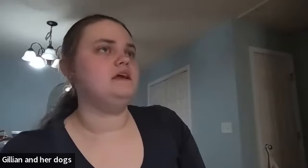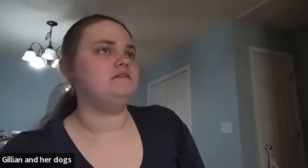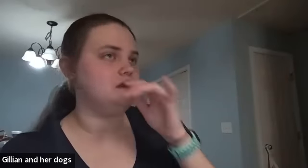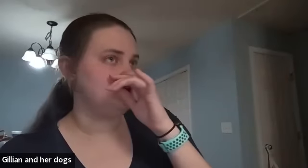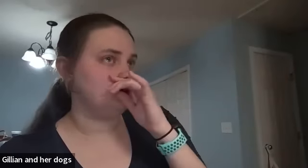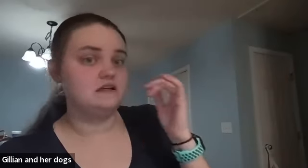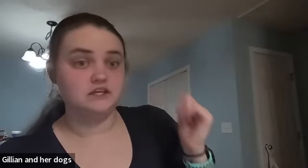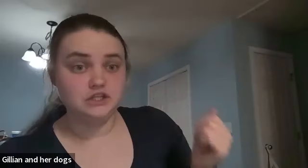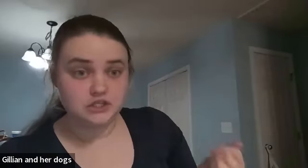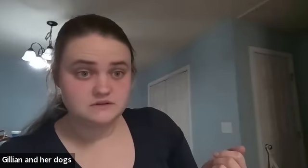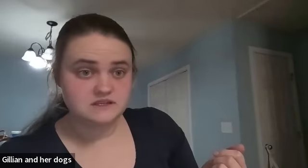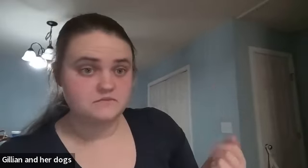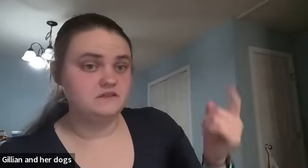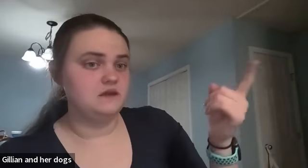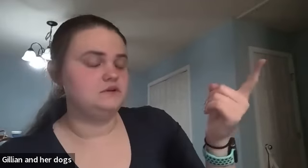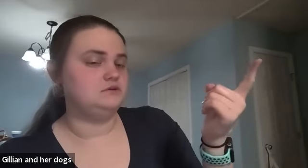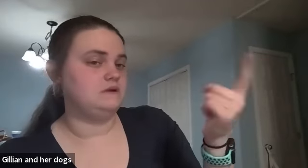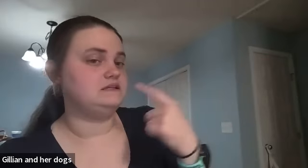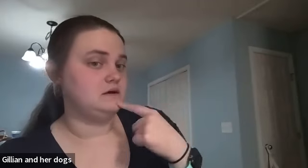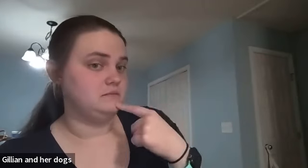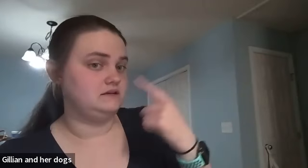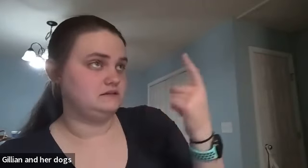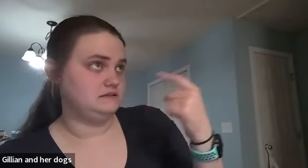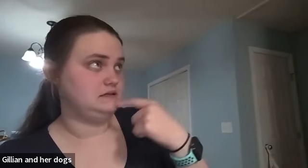If they are telling you something, you would be like, tell me.